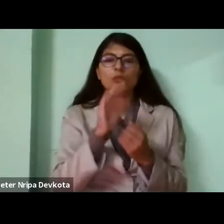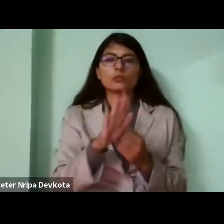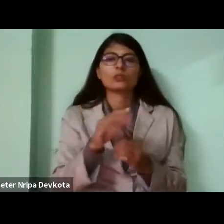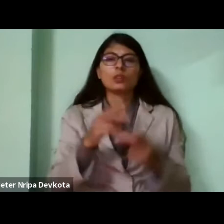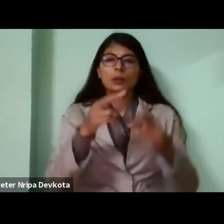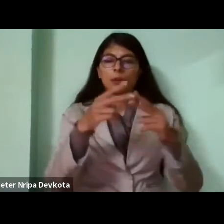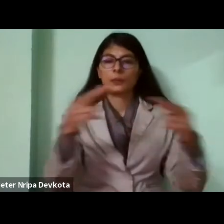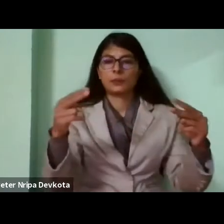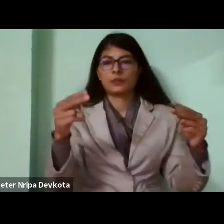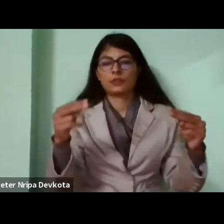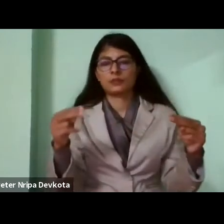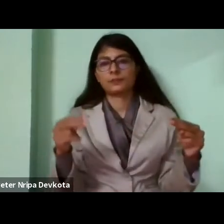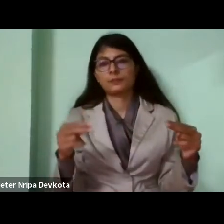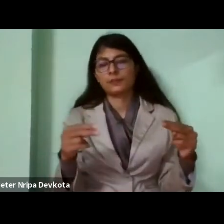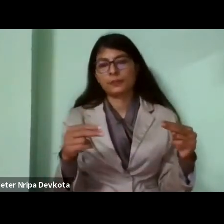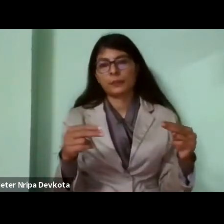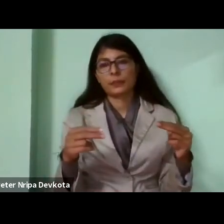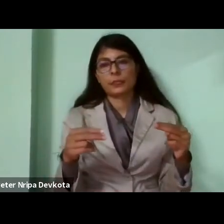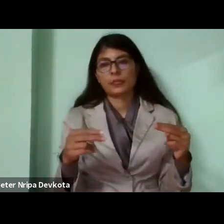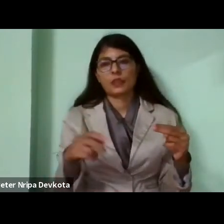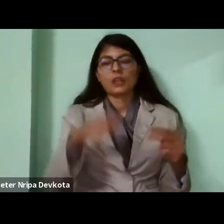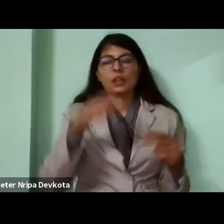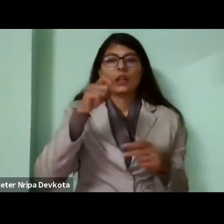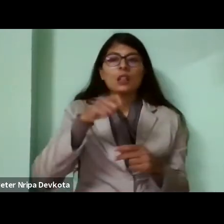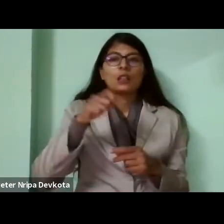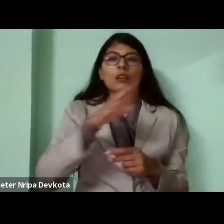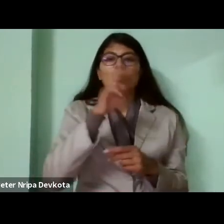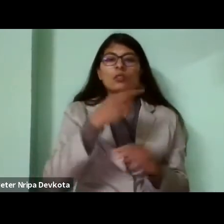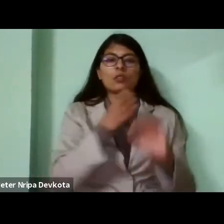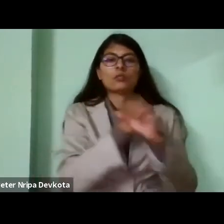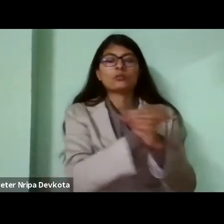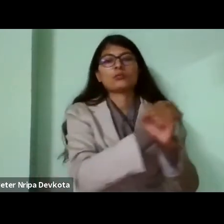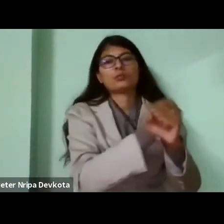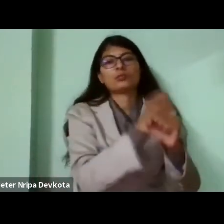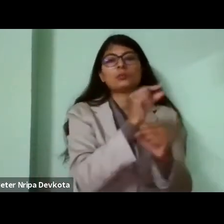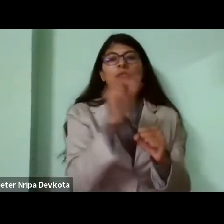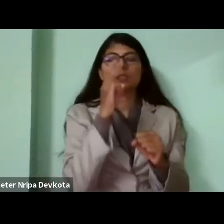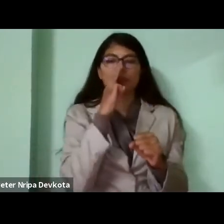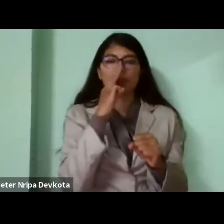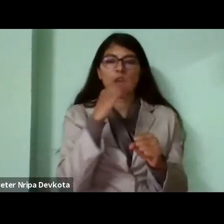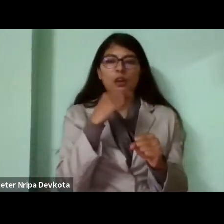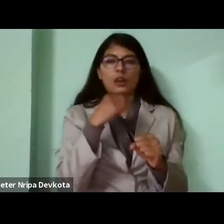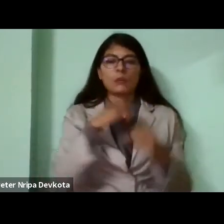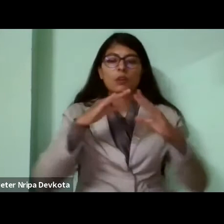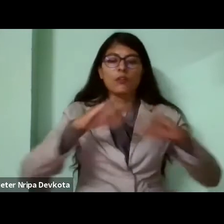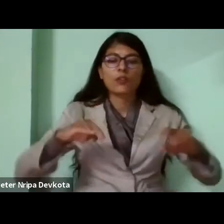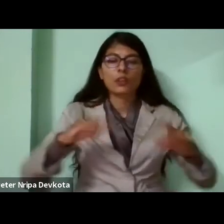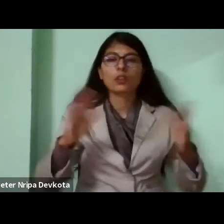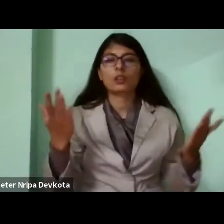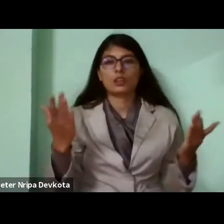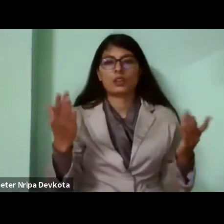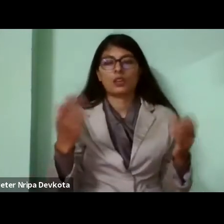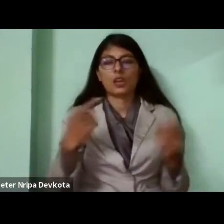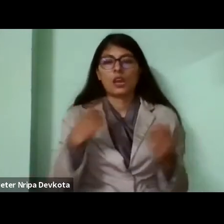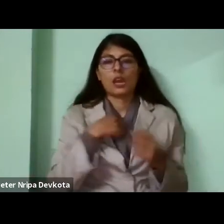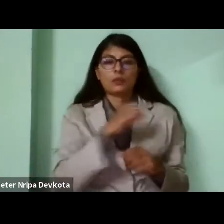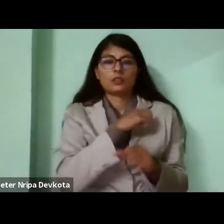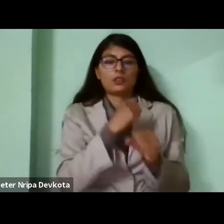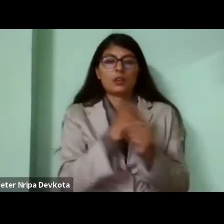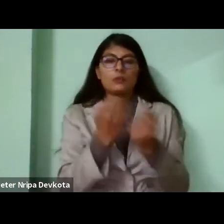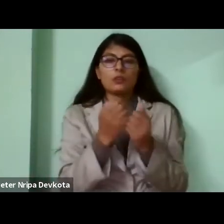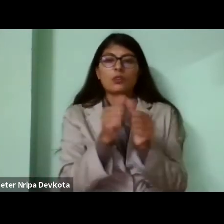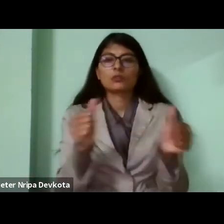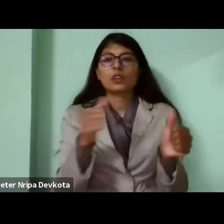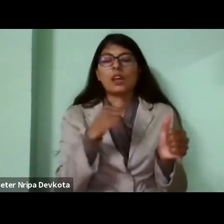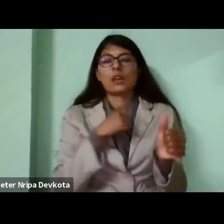difference between legalization and decriminalization. As sex workers, we want decriminalization, because all we want is a